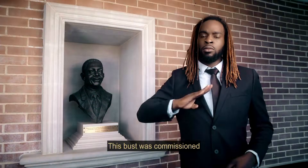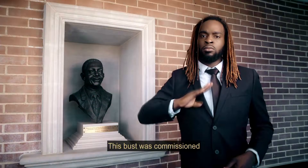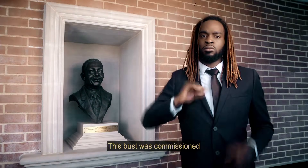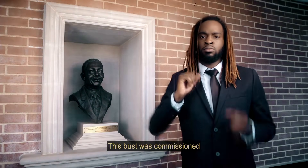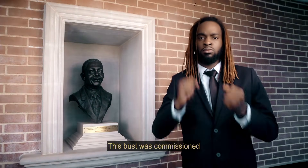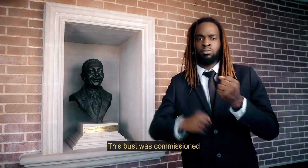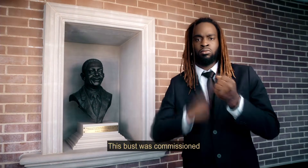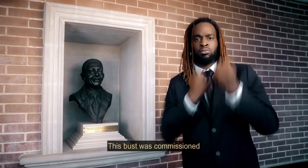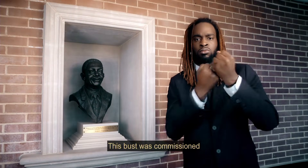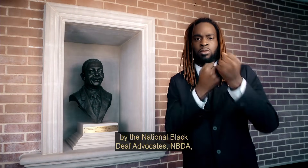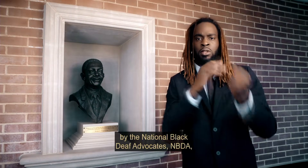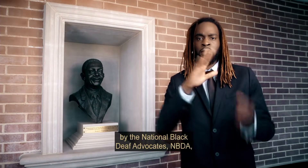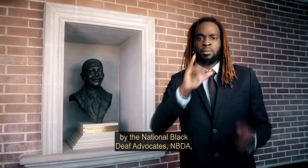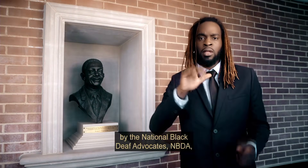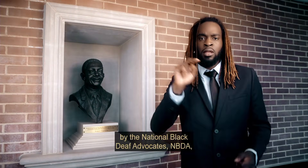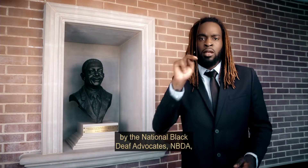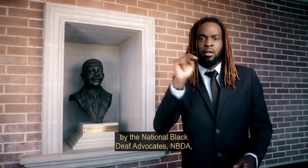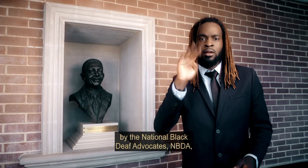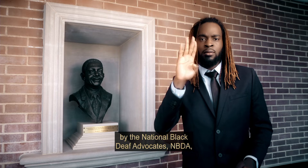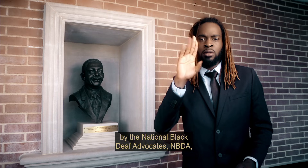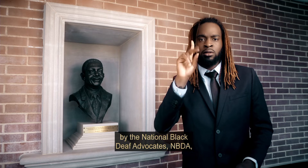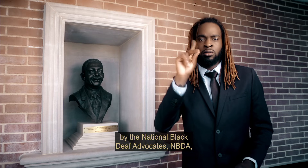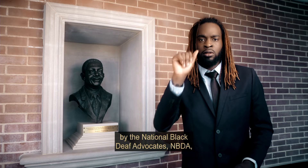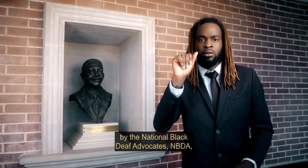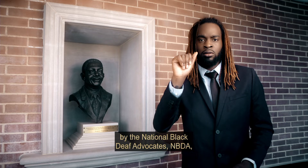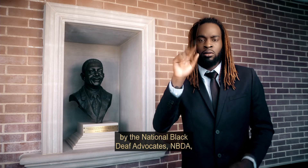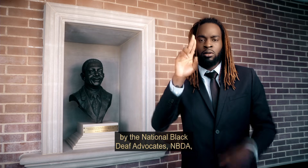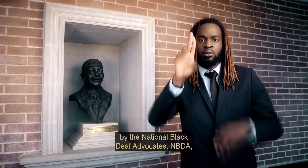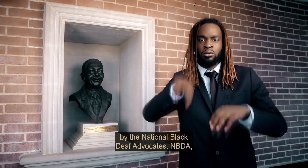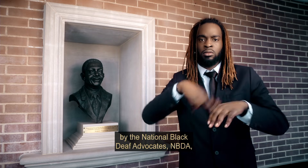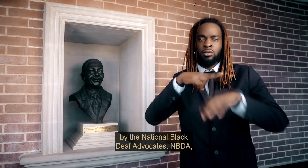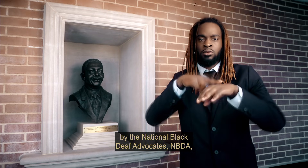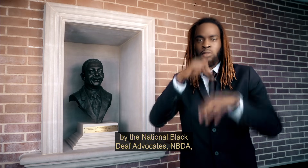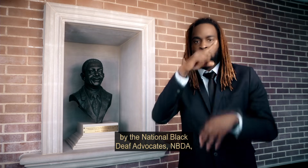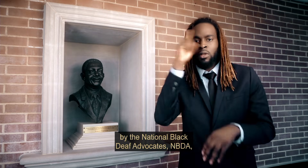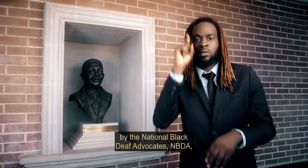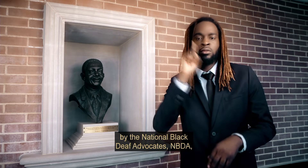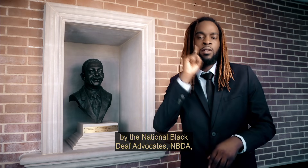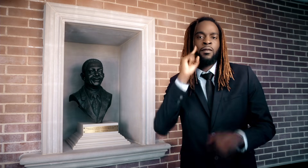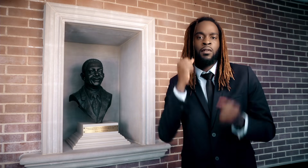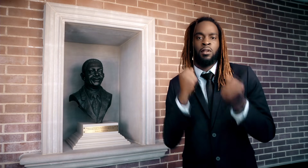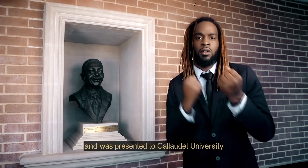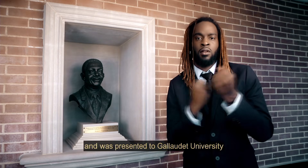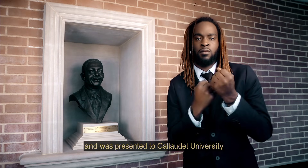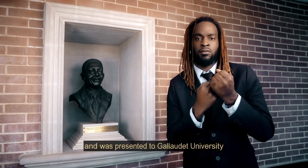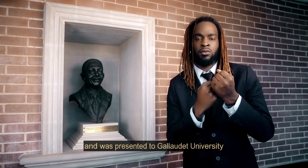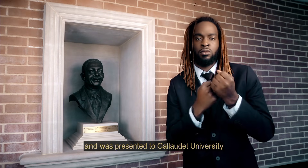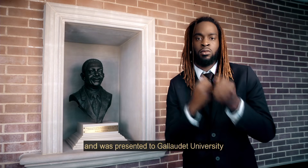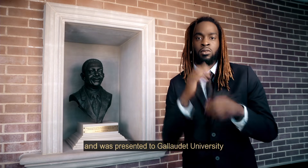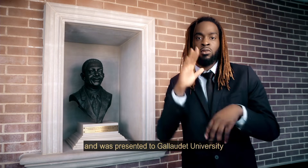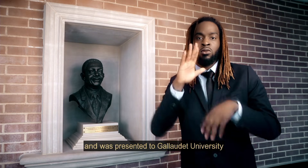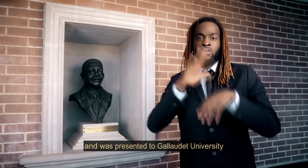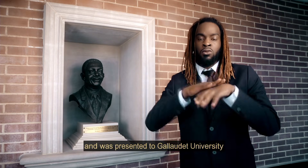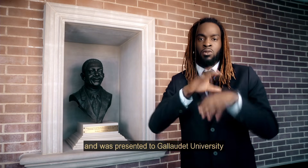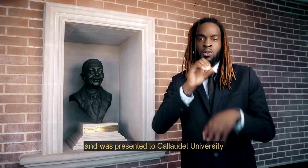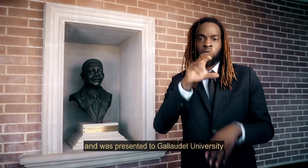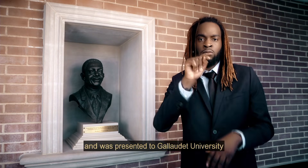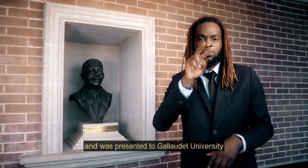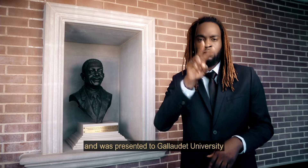This bust was commissioned by the National Black Deaf Advocates, NBDA, and was presented to Gallaudet University